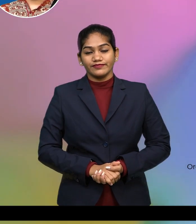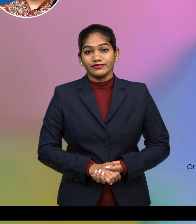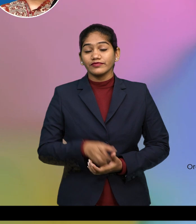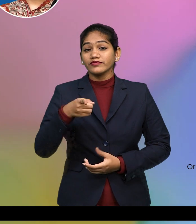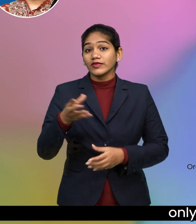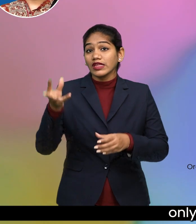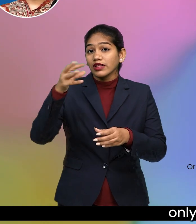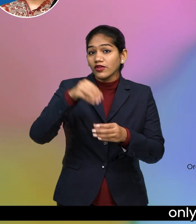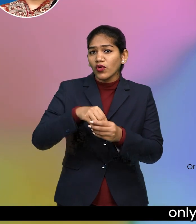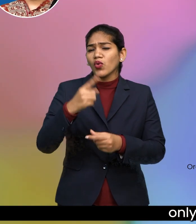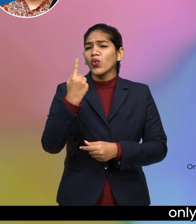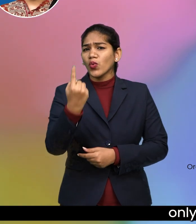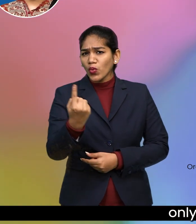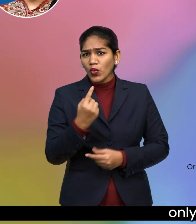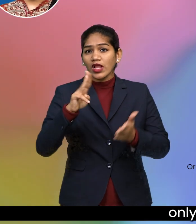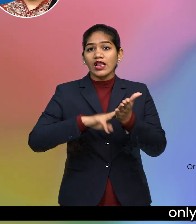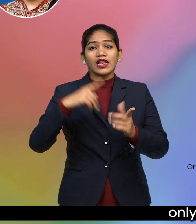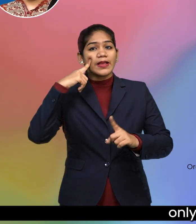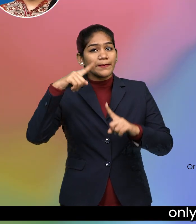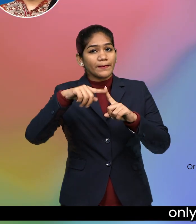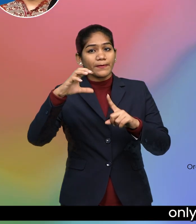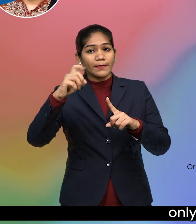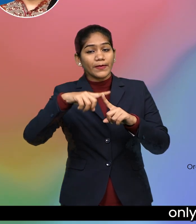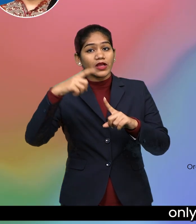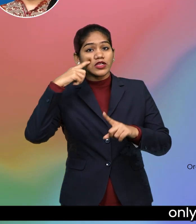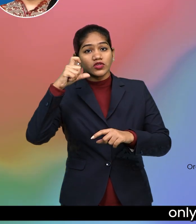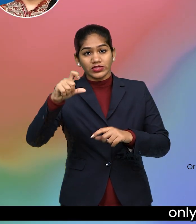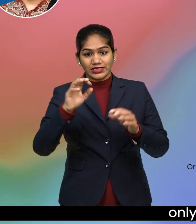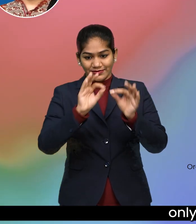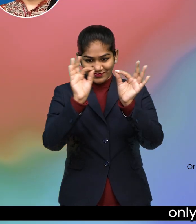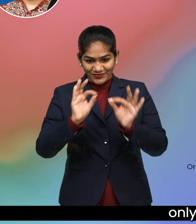It involves only mitotic cell divisions